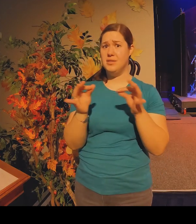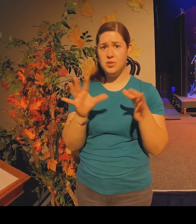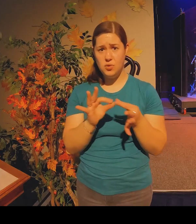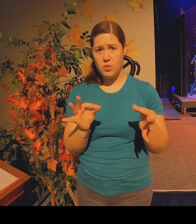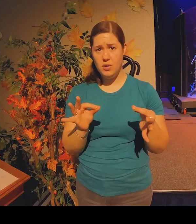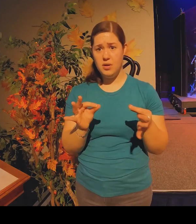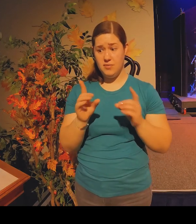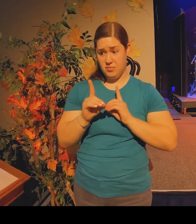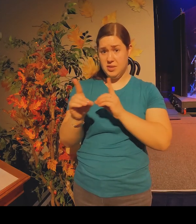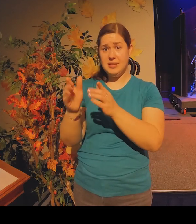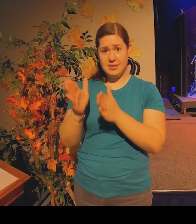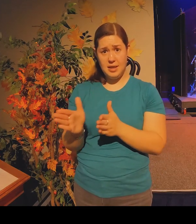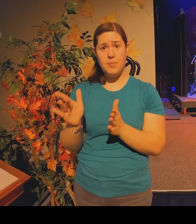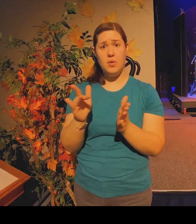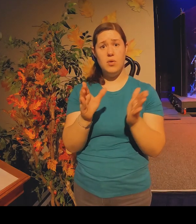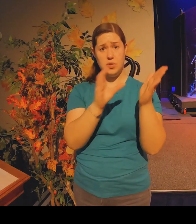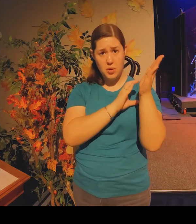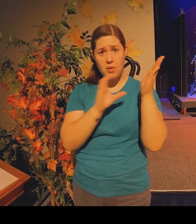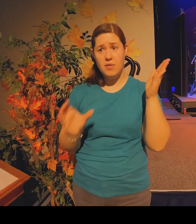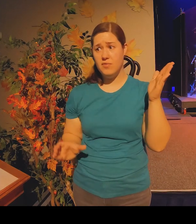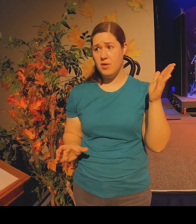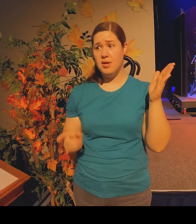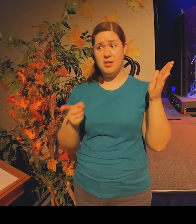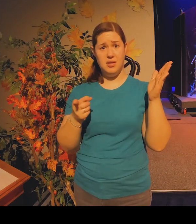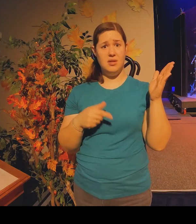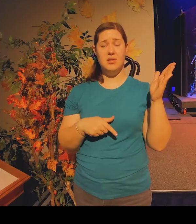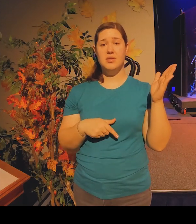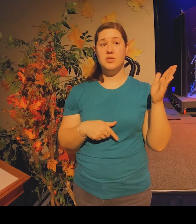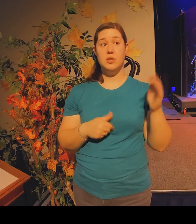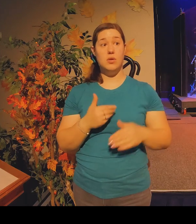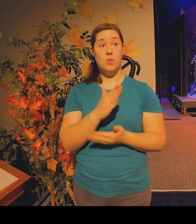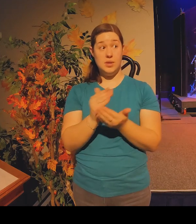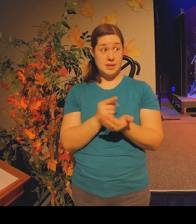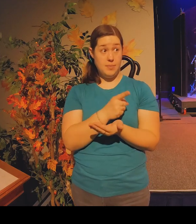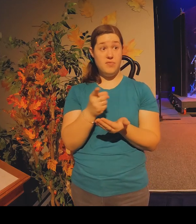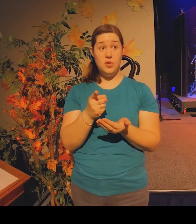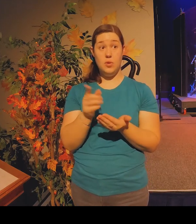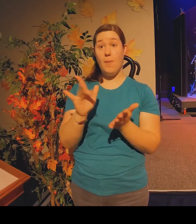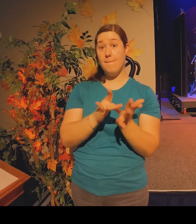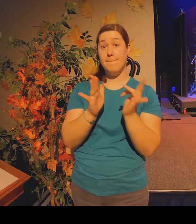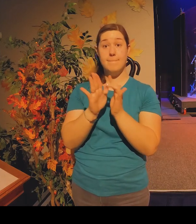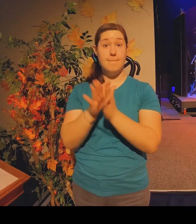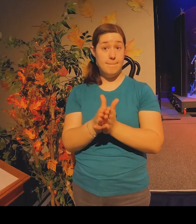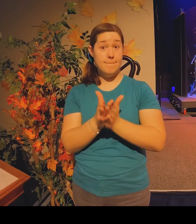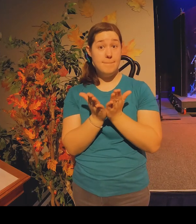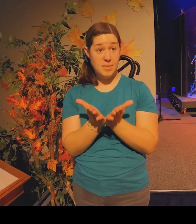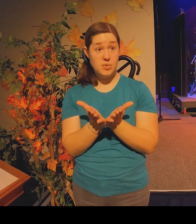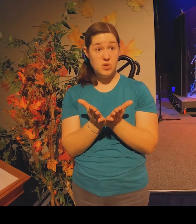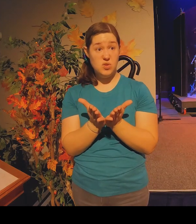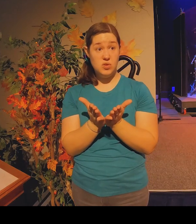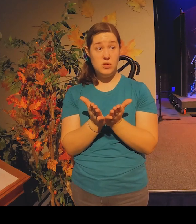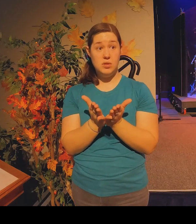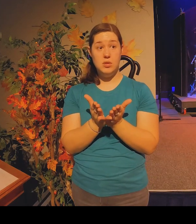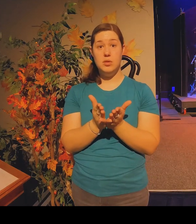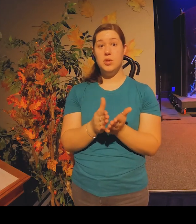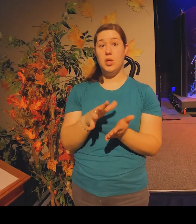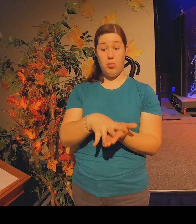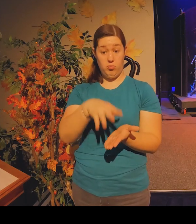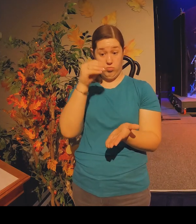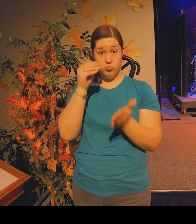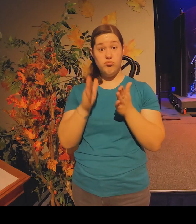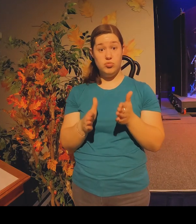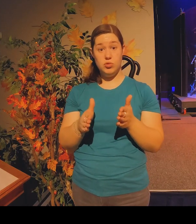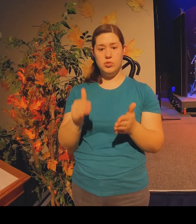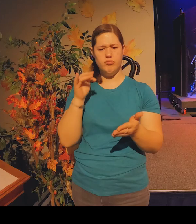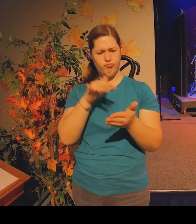Amazing. But you know, as some of you biblical scholars know, Paul struggled with the thorn in his side. And scholars